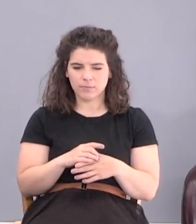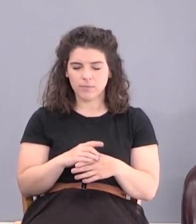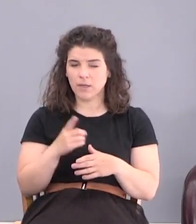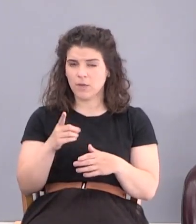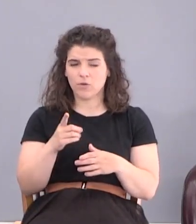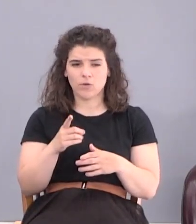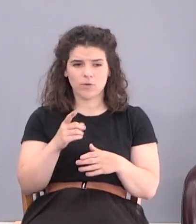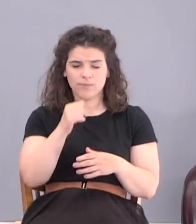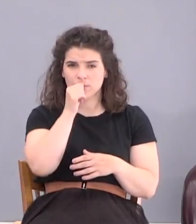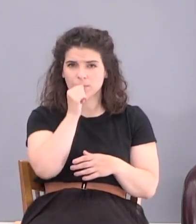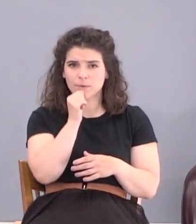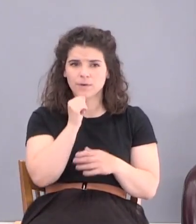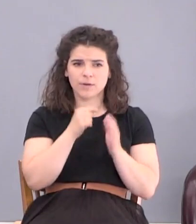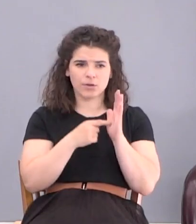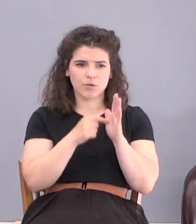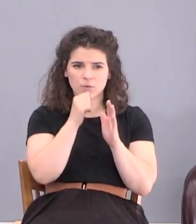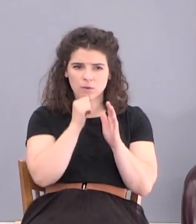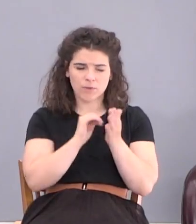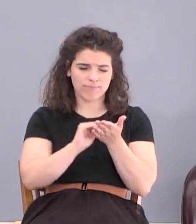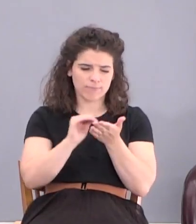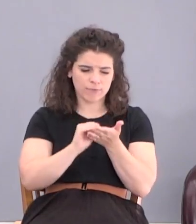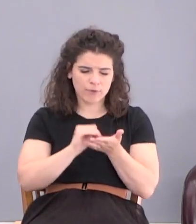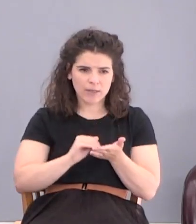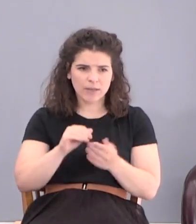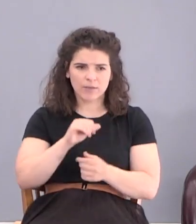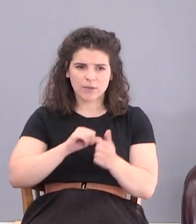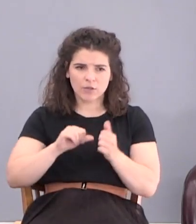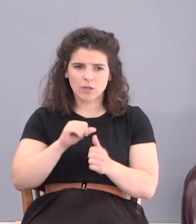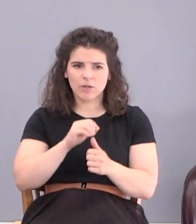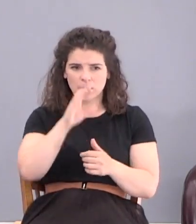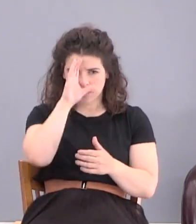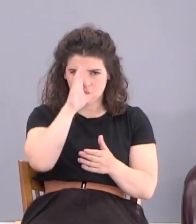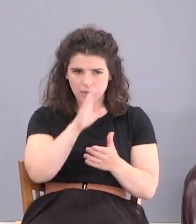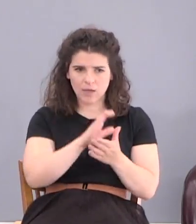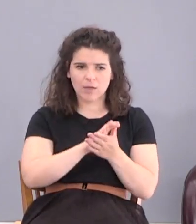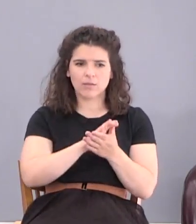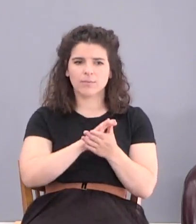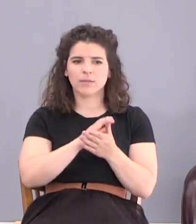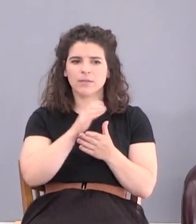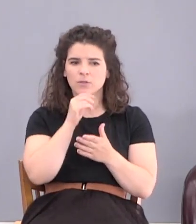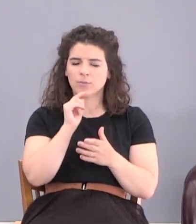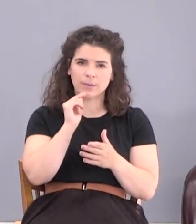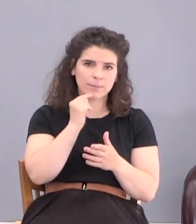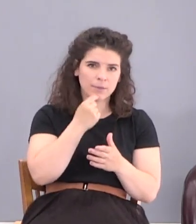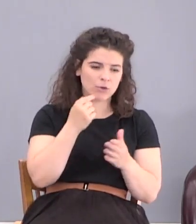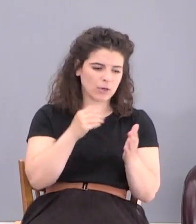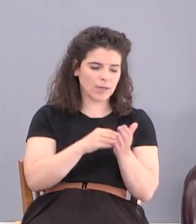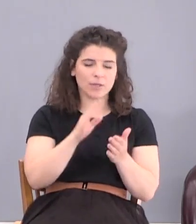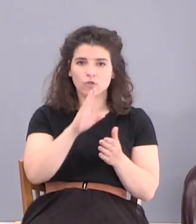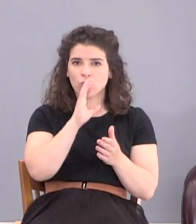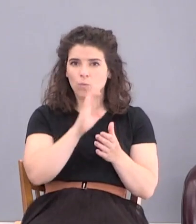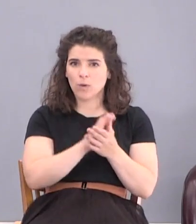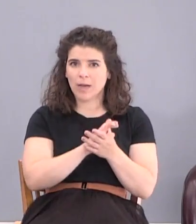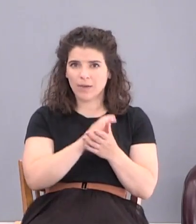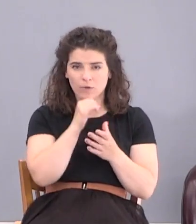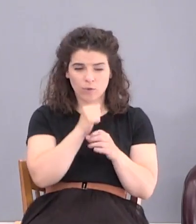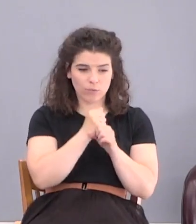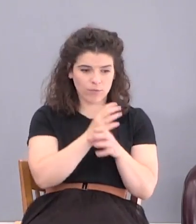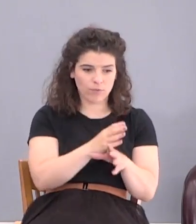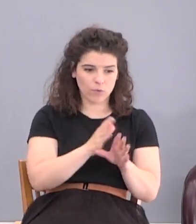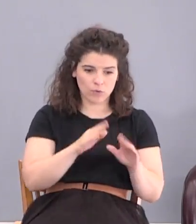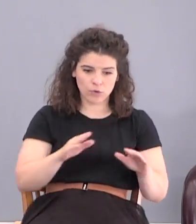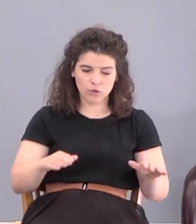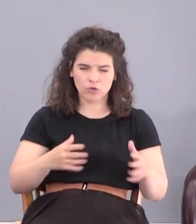you're forbearing and showing long suffering and forgiving and husbands, be not bitter against your wives, and don't provoke your